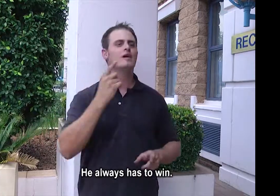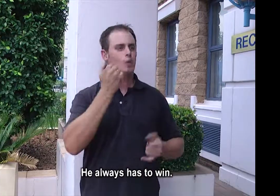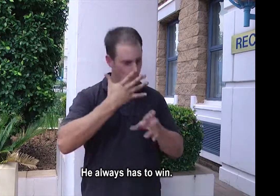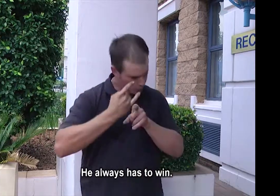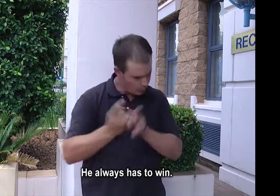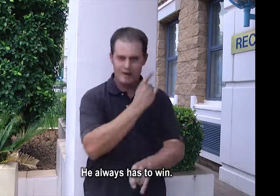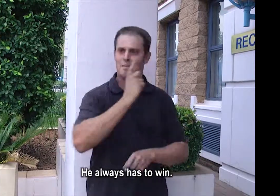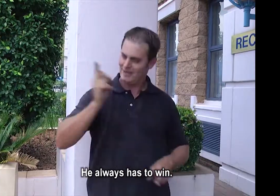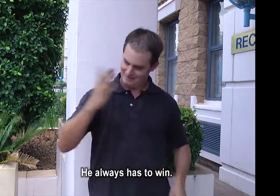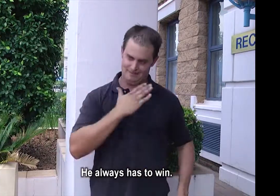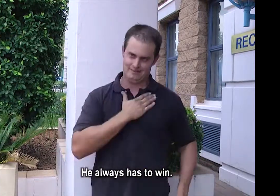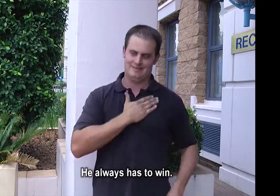win.